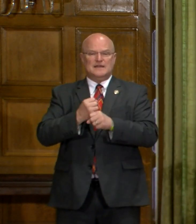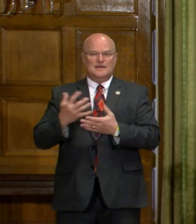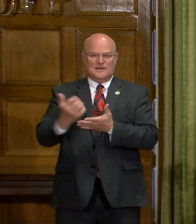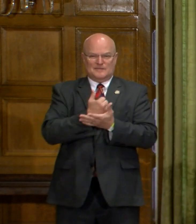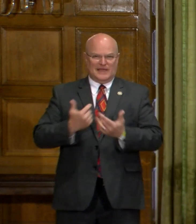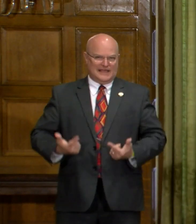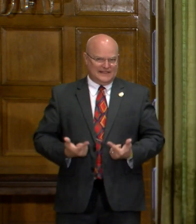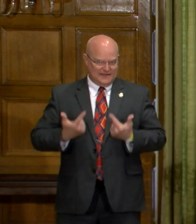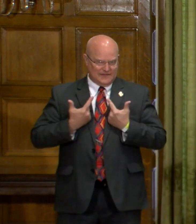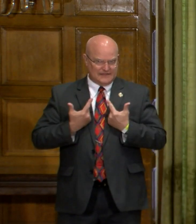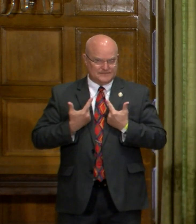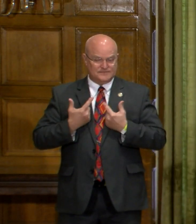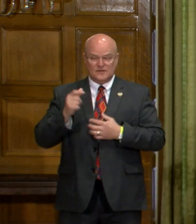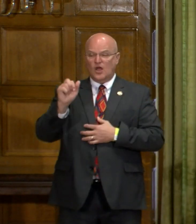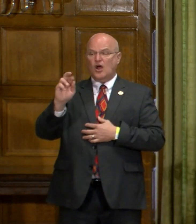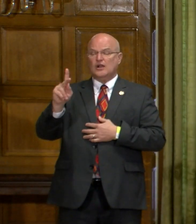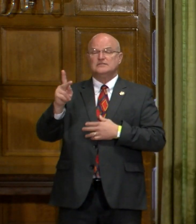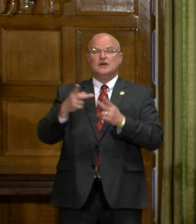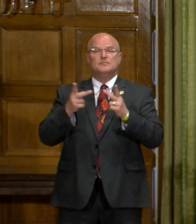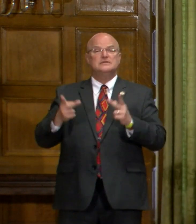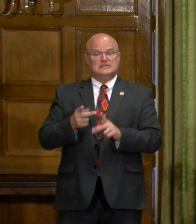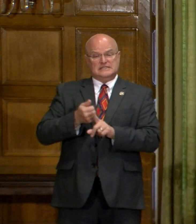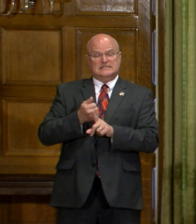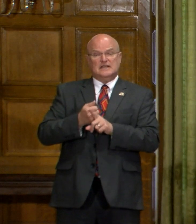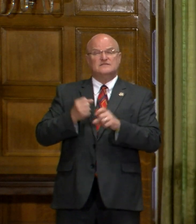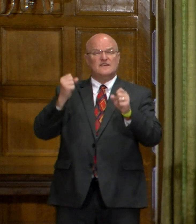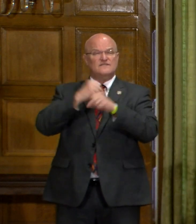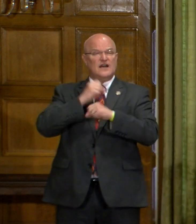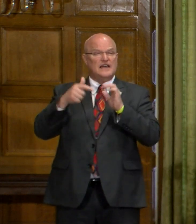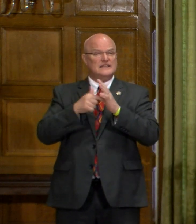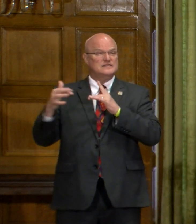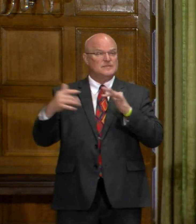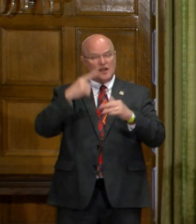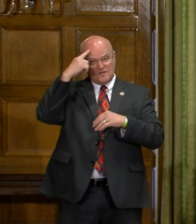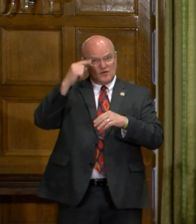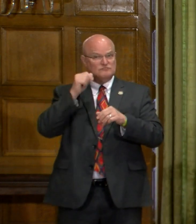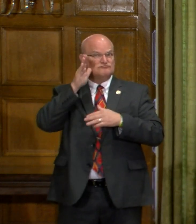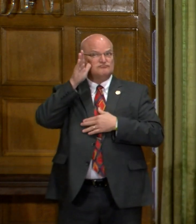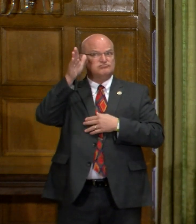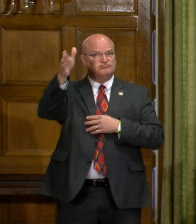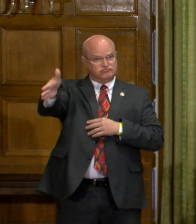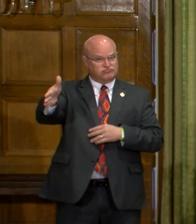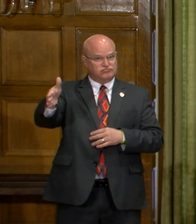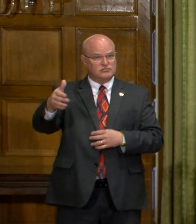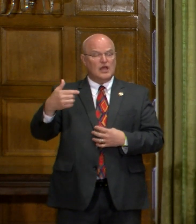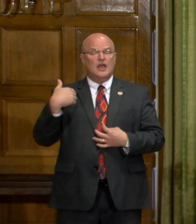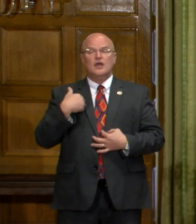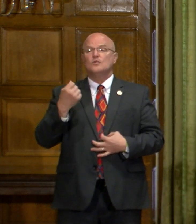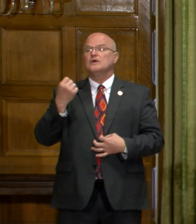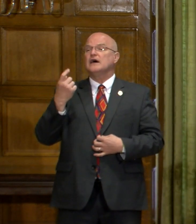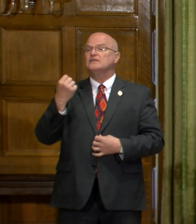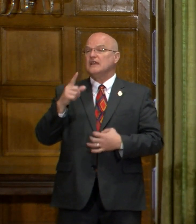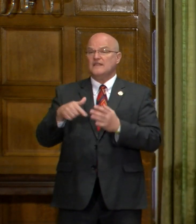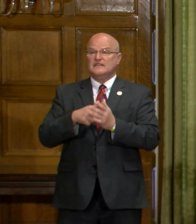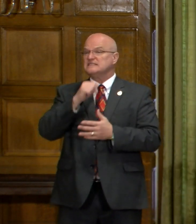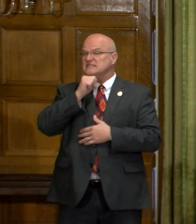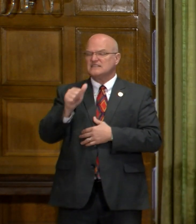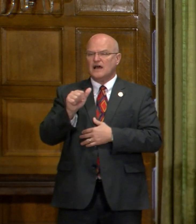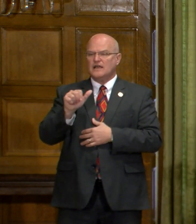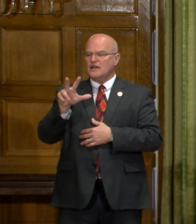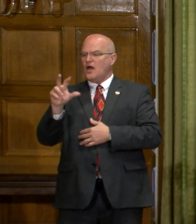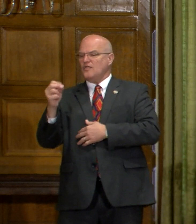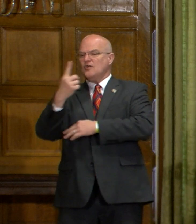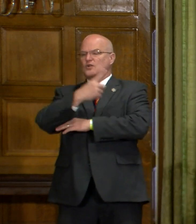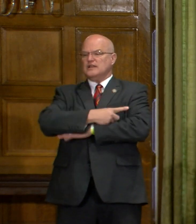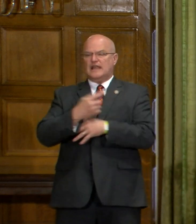living. Arkansas has positioned itself to fight this battle for the long haul, and we understand this is not a